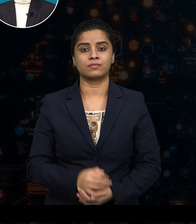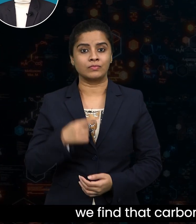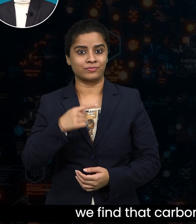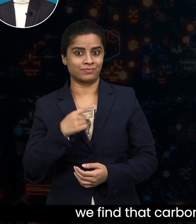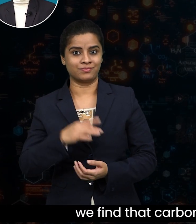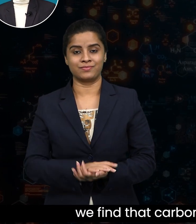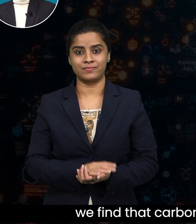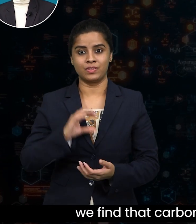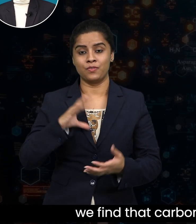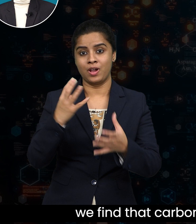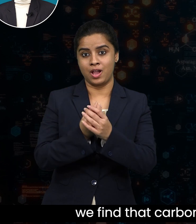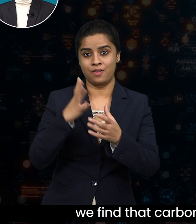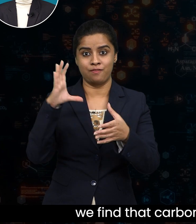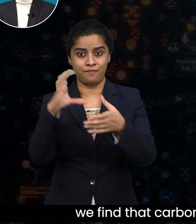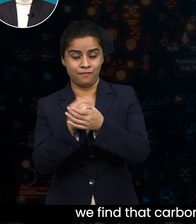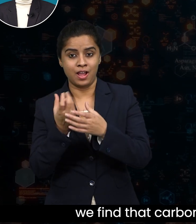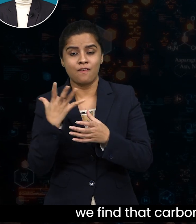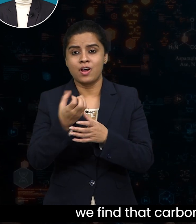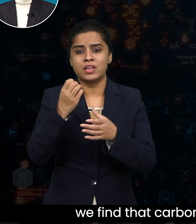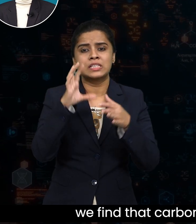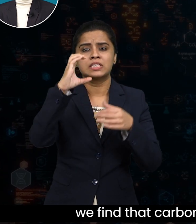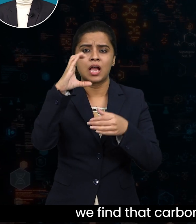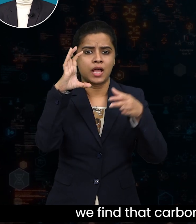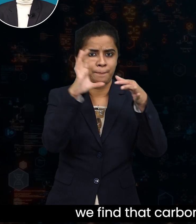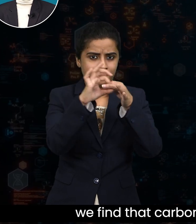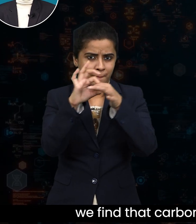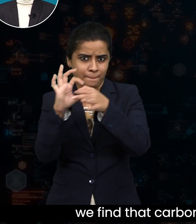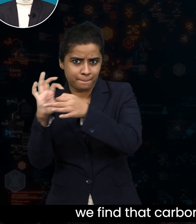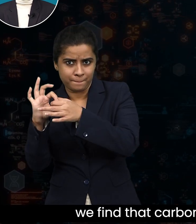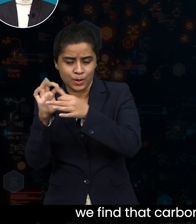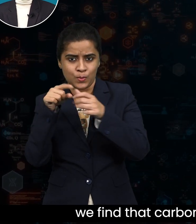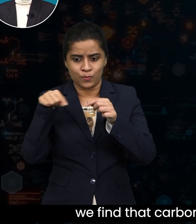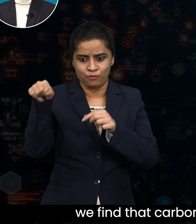Here, we find that carbon chain is closed to form a ring.